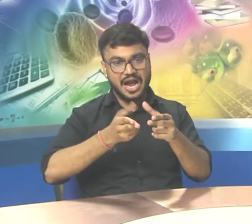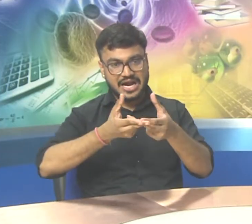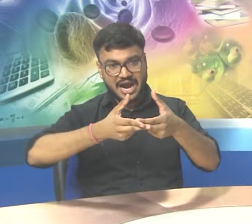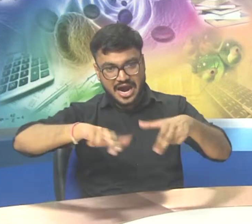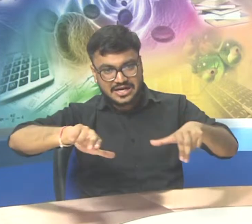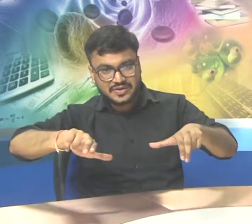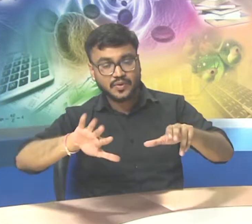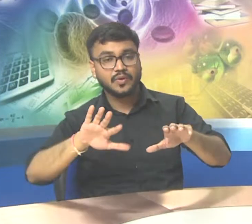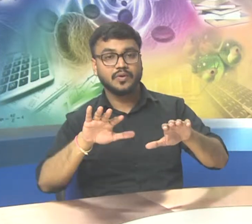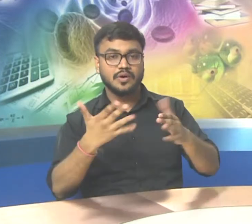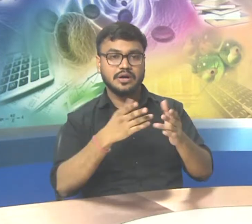meat,